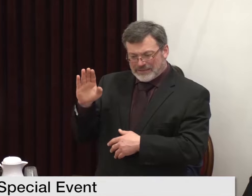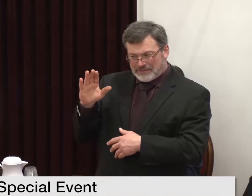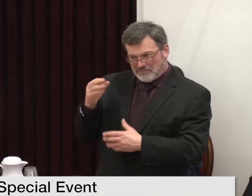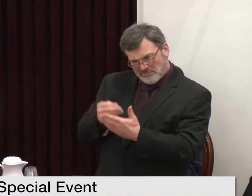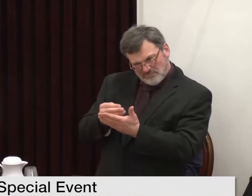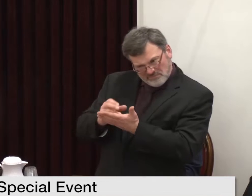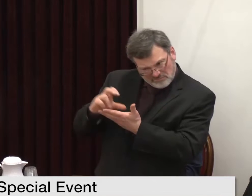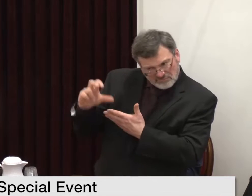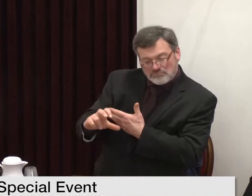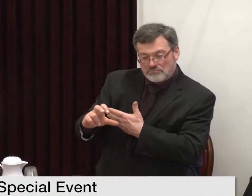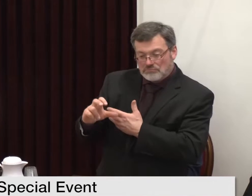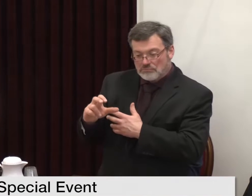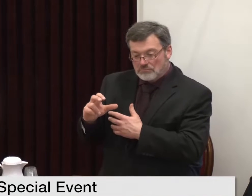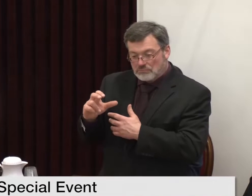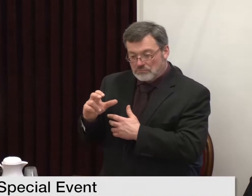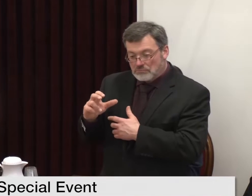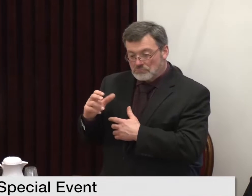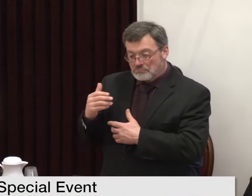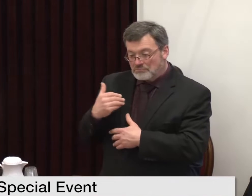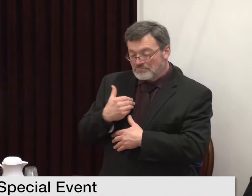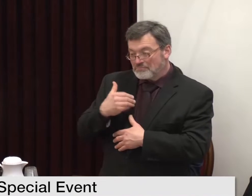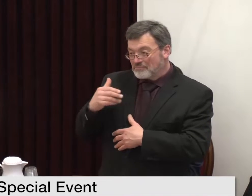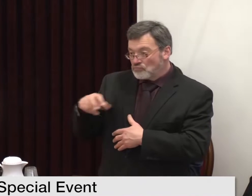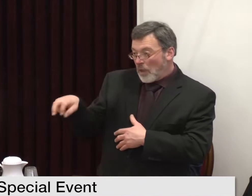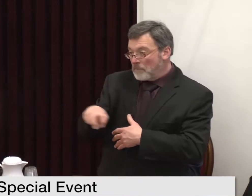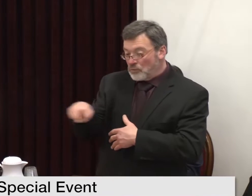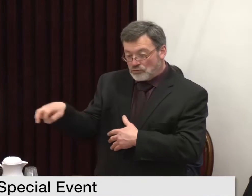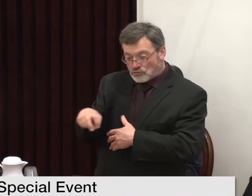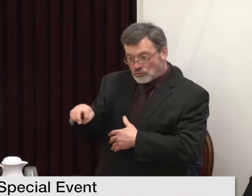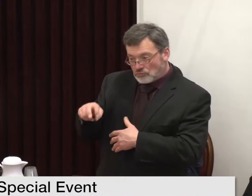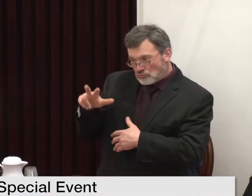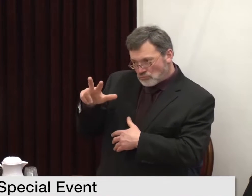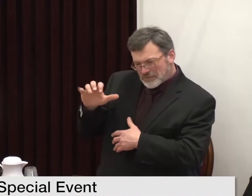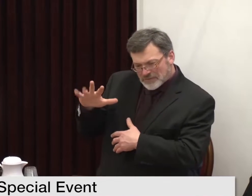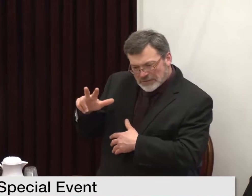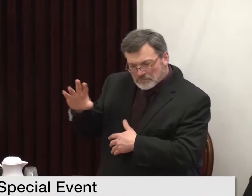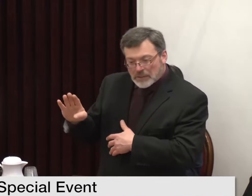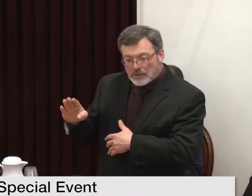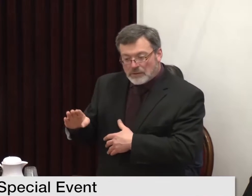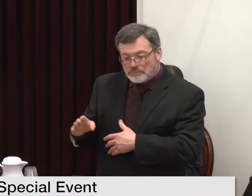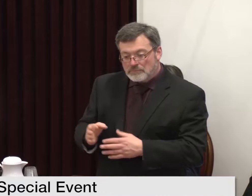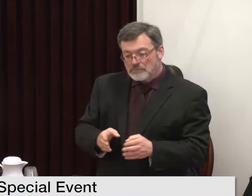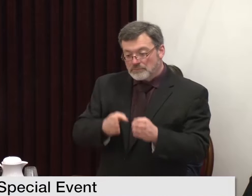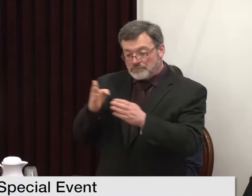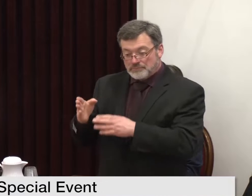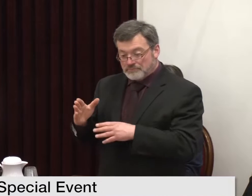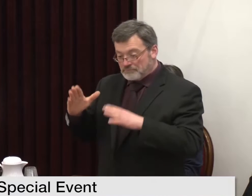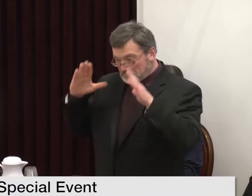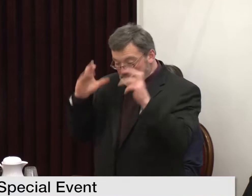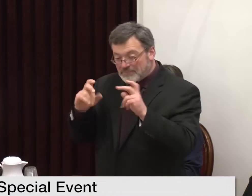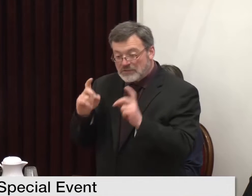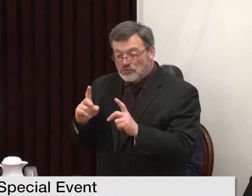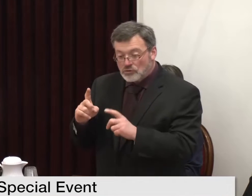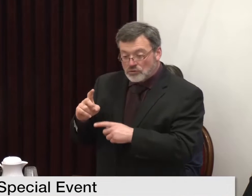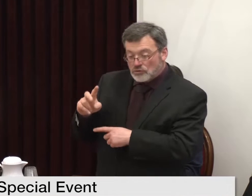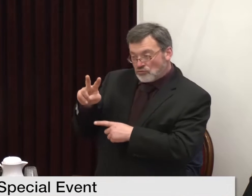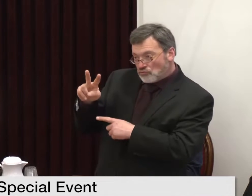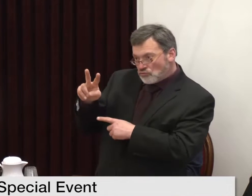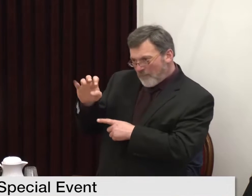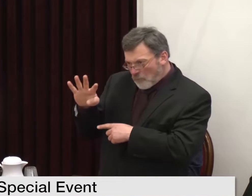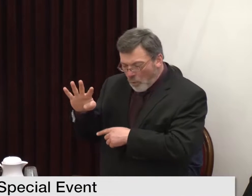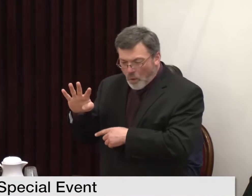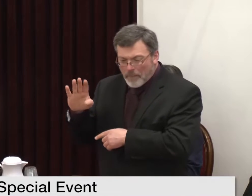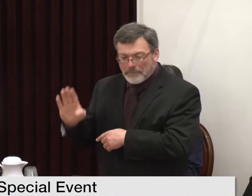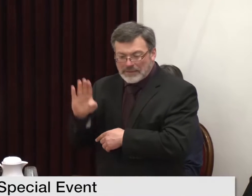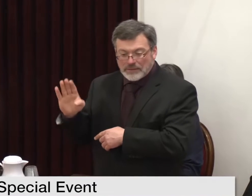$353 million for transportation, $2.4 billion for education, and $2.3 billion in the general